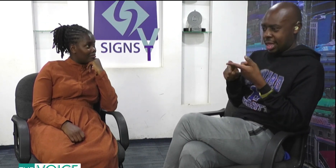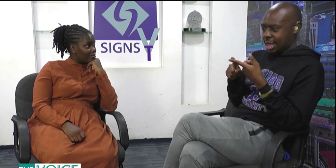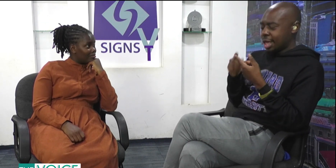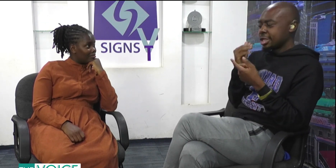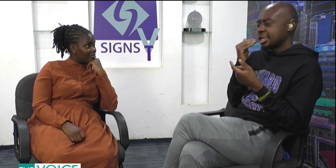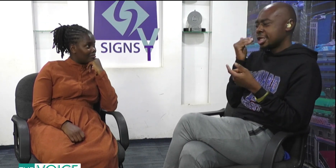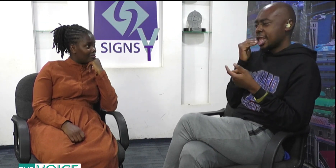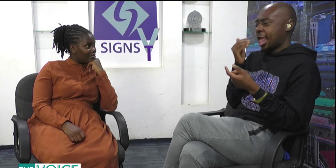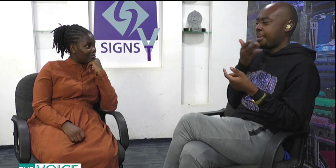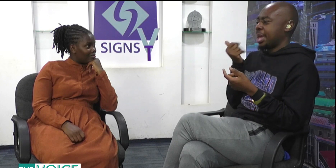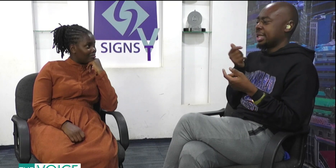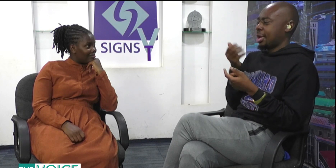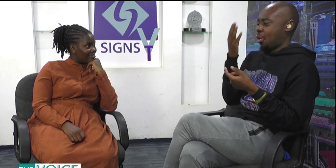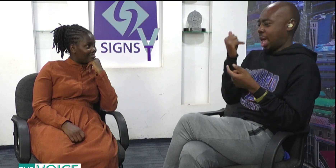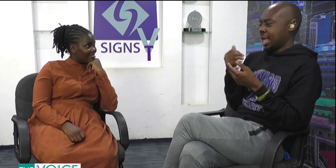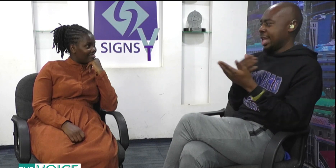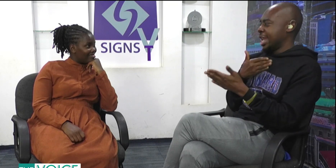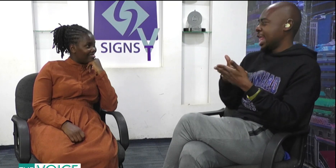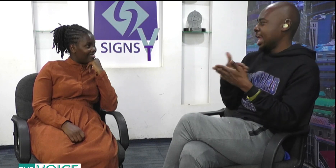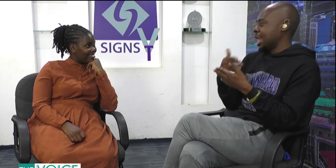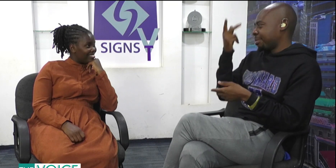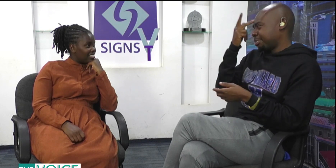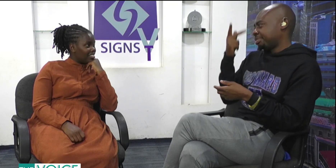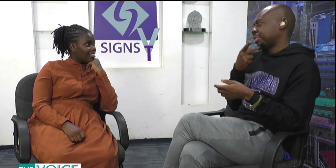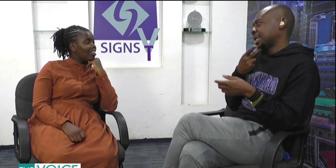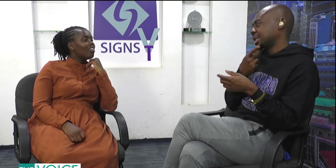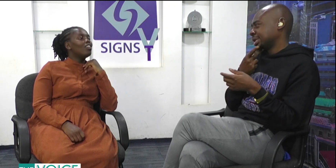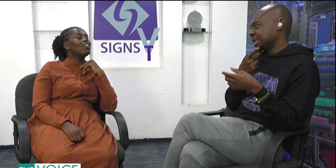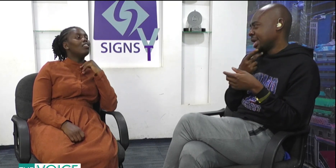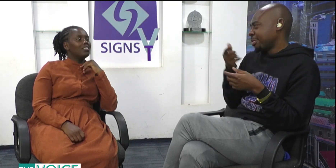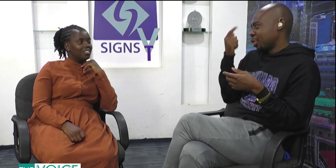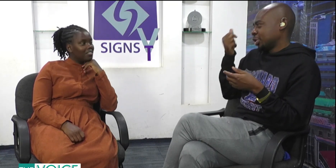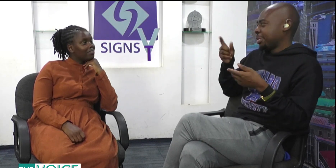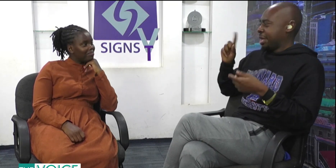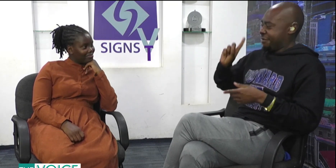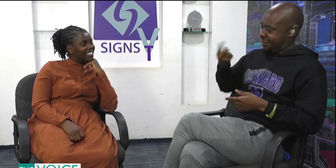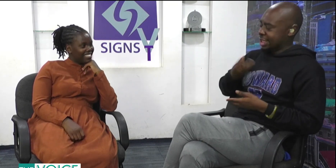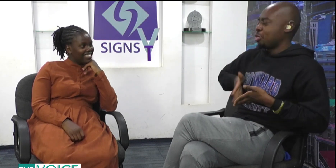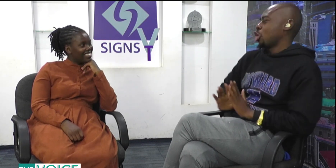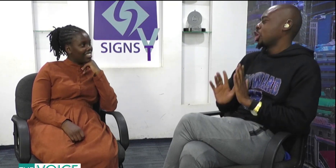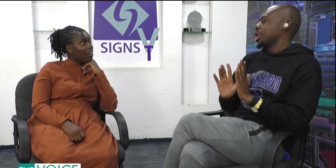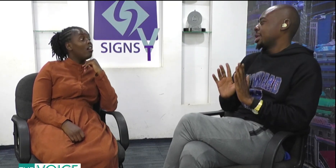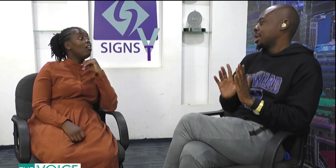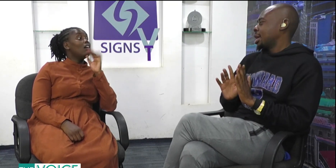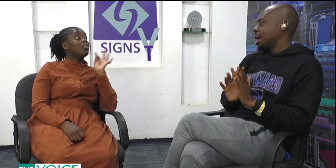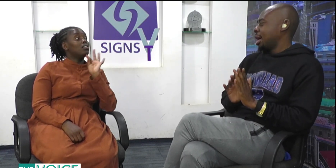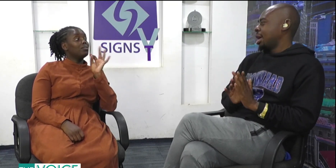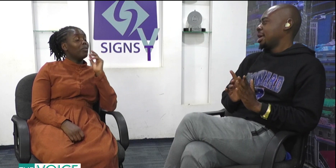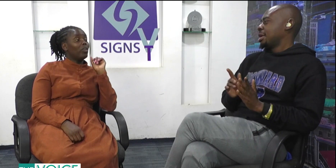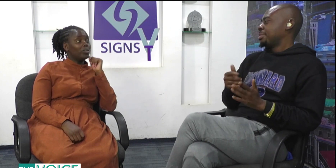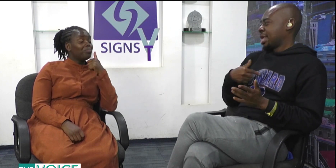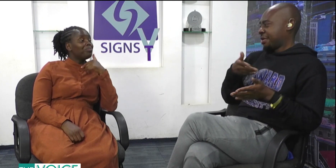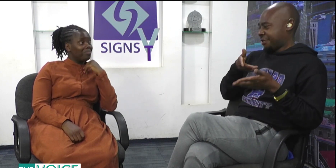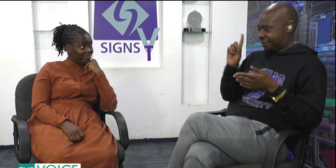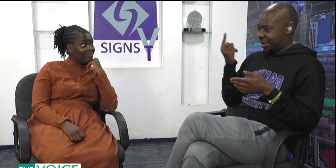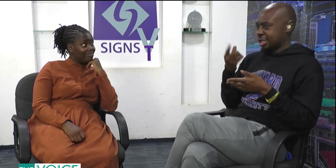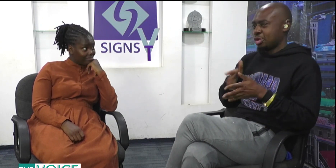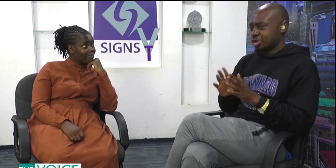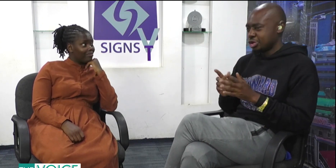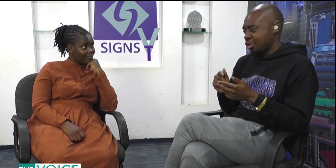told me maybe they can post me in Siaya because it's near Kisumu. Because, for me, I'm the